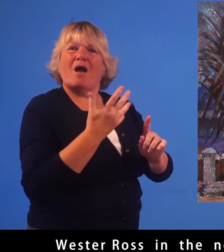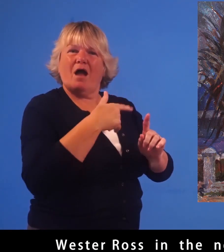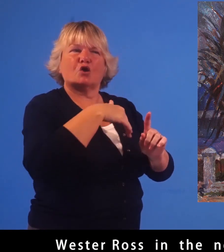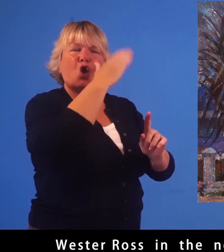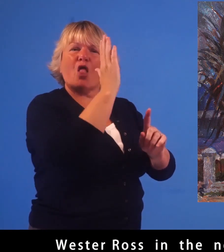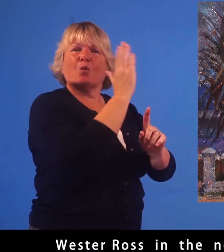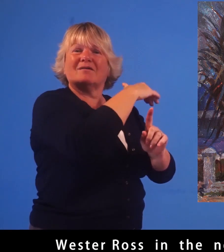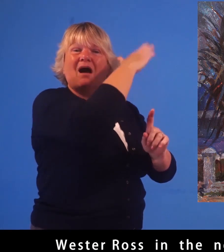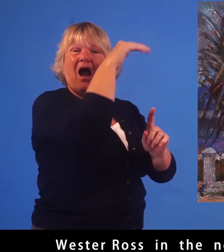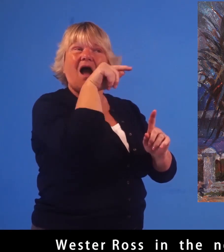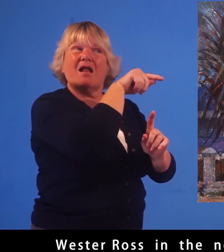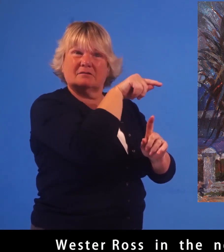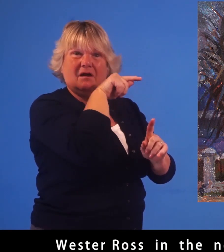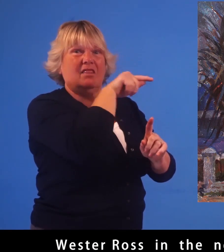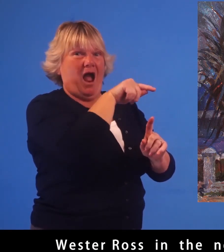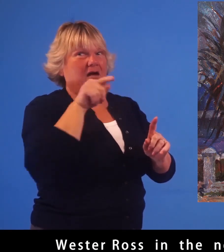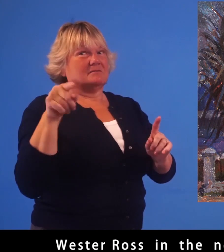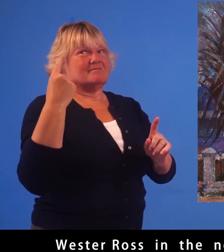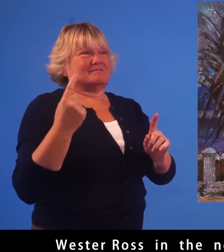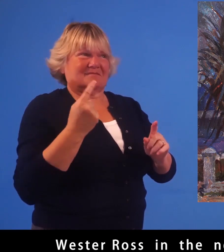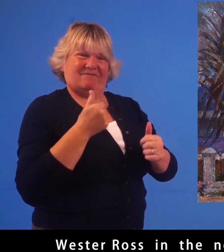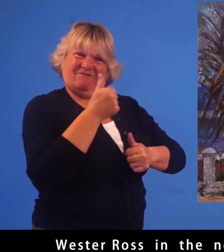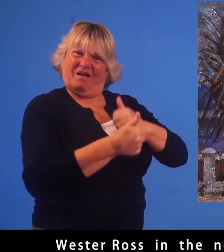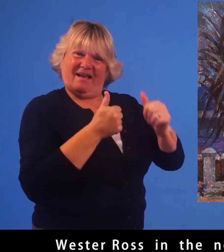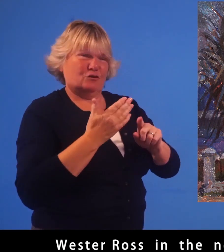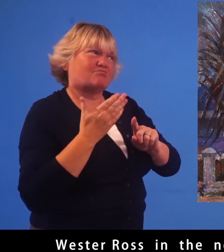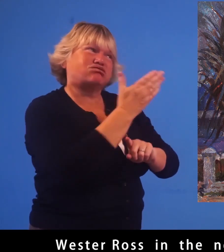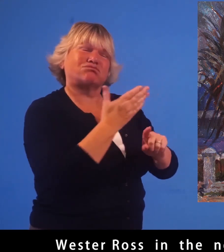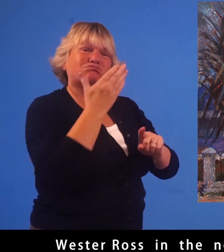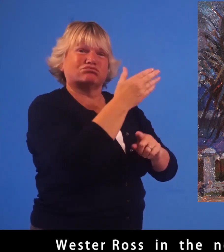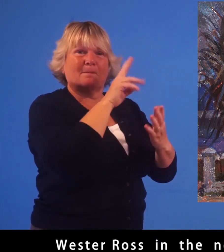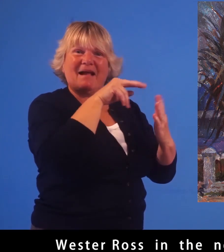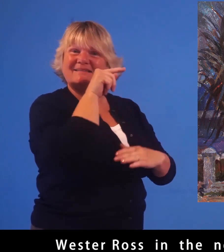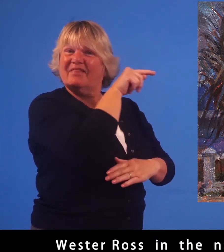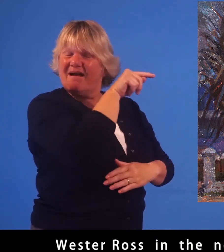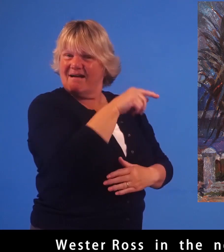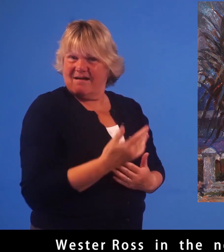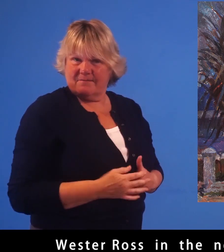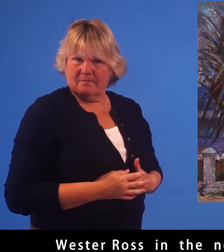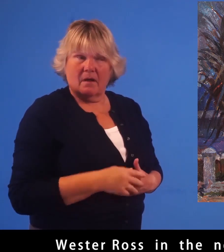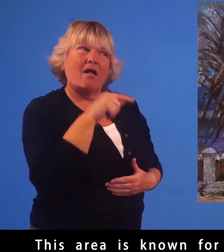Wester Ross in the Northwest Highlands was another favourite painting destination.